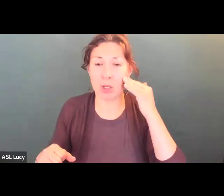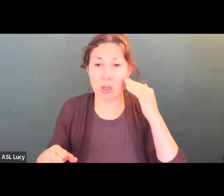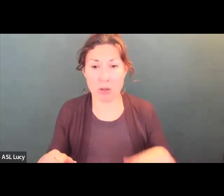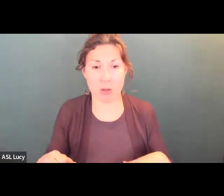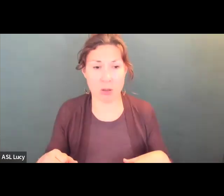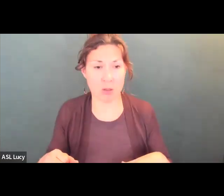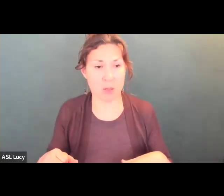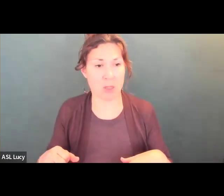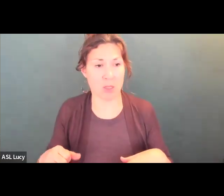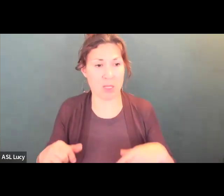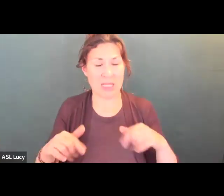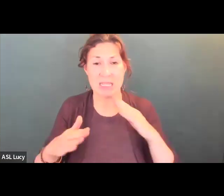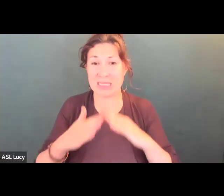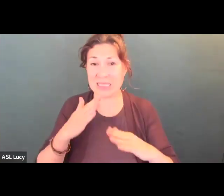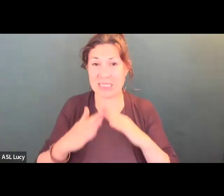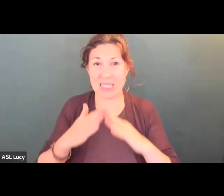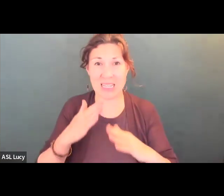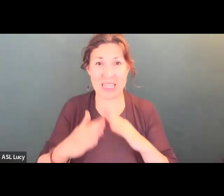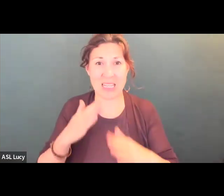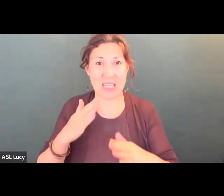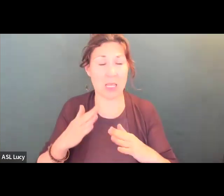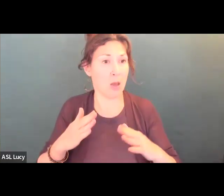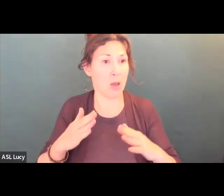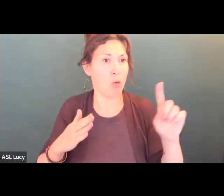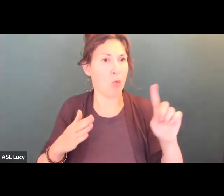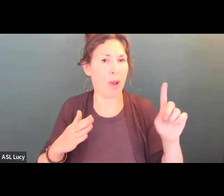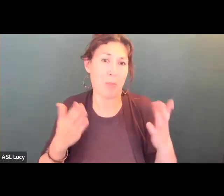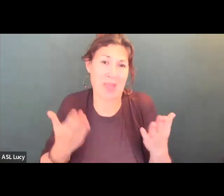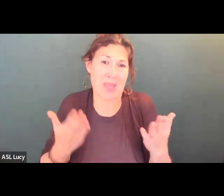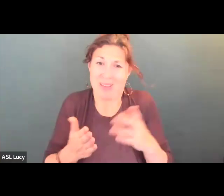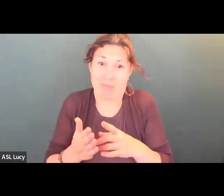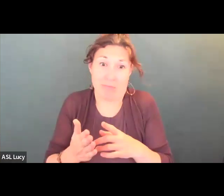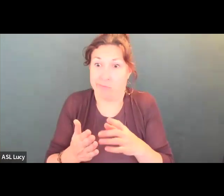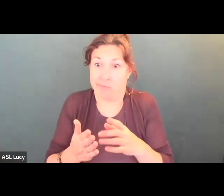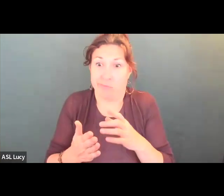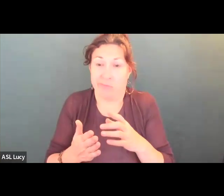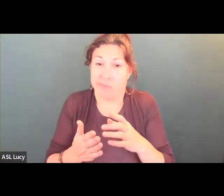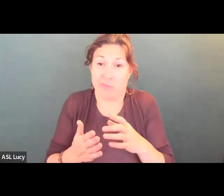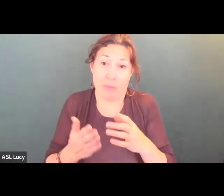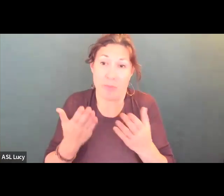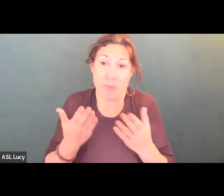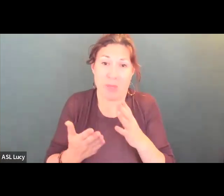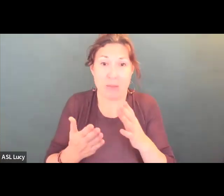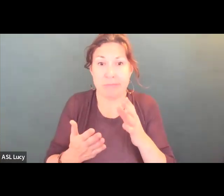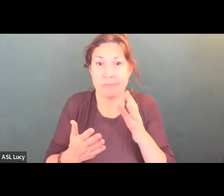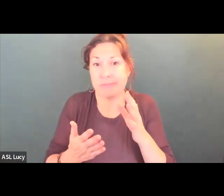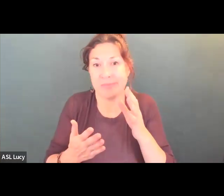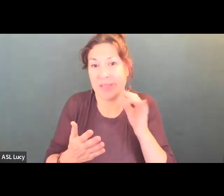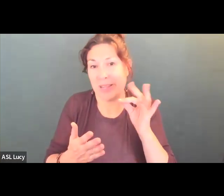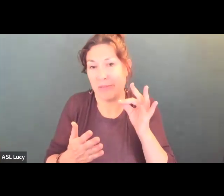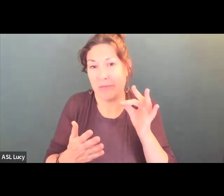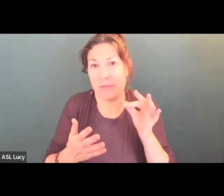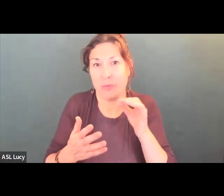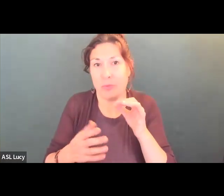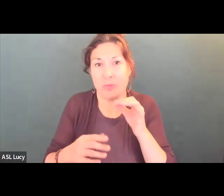certain times not to be there. So that we can ease, a traffic. I'm sure that doesn't make much sense to